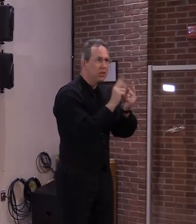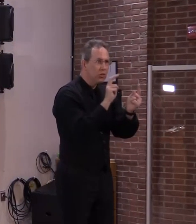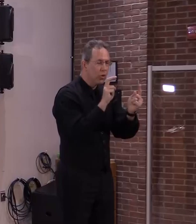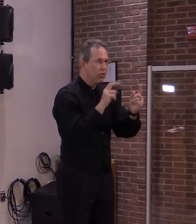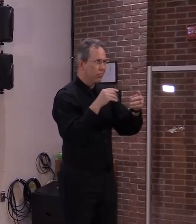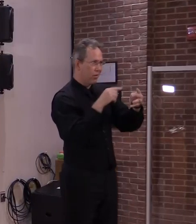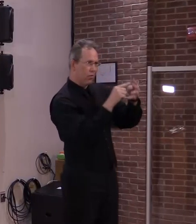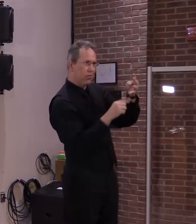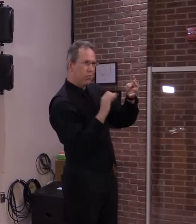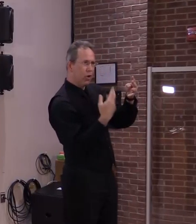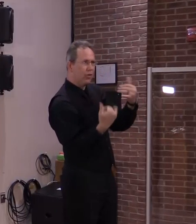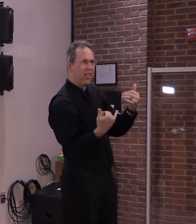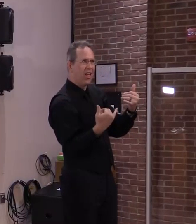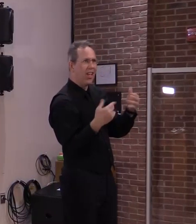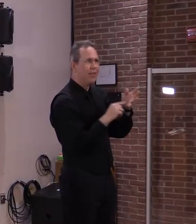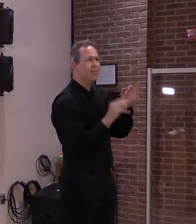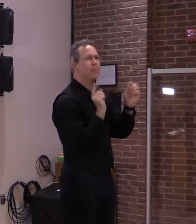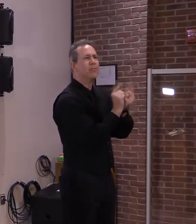of people vaccinated,